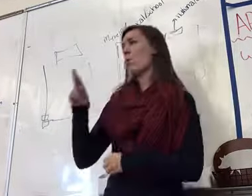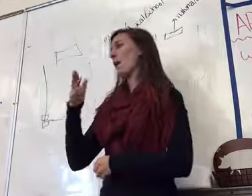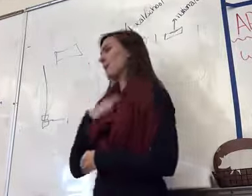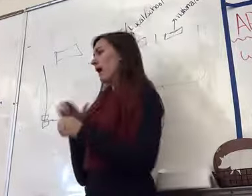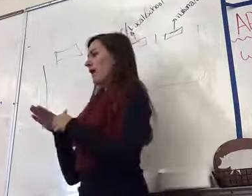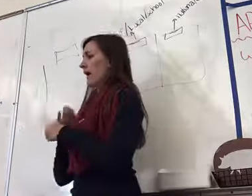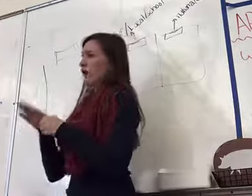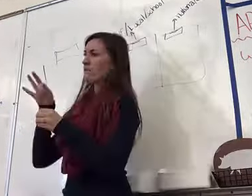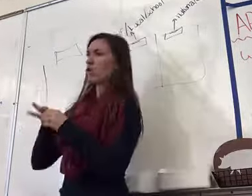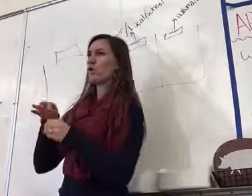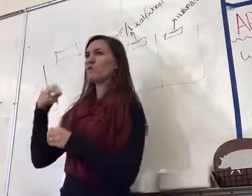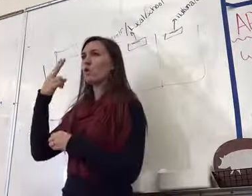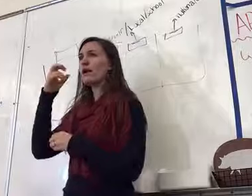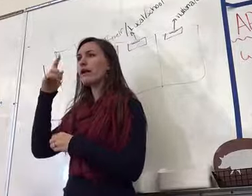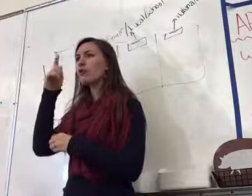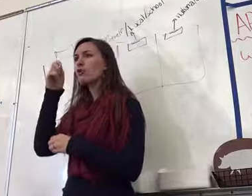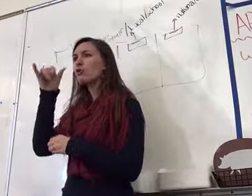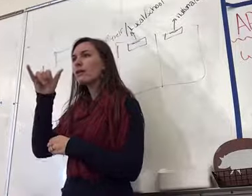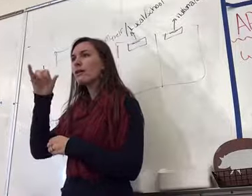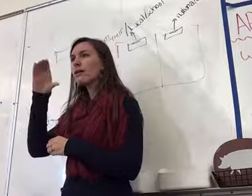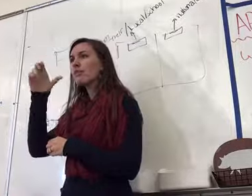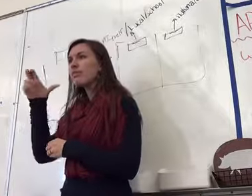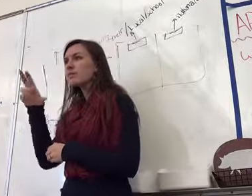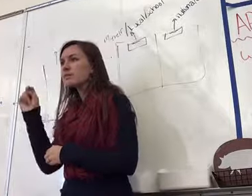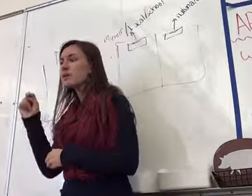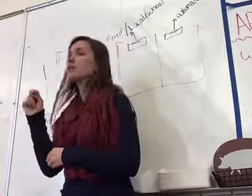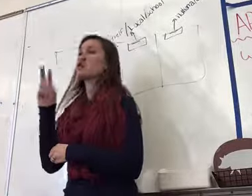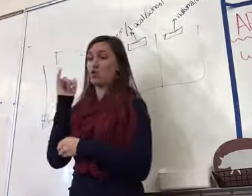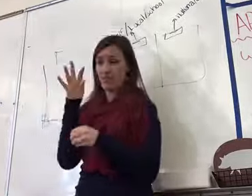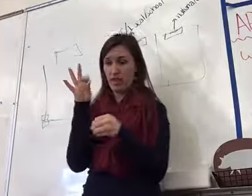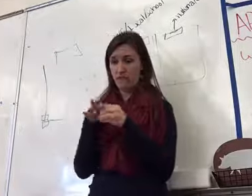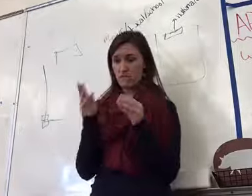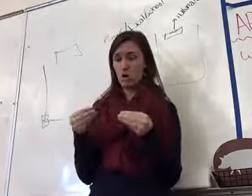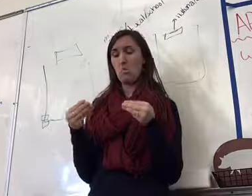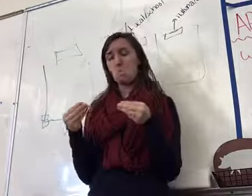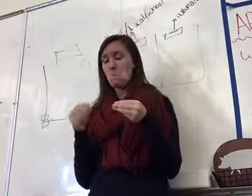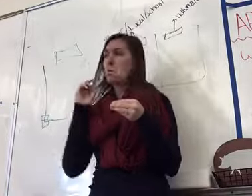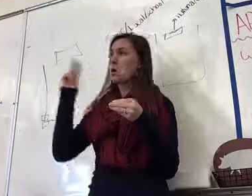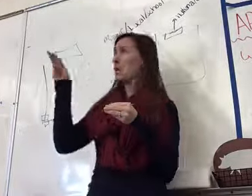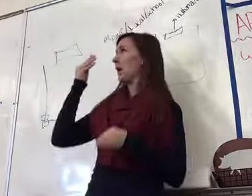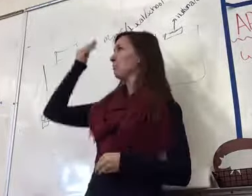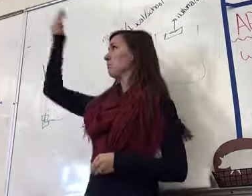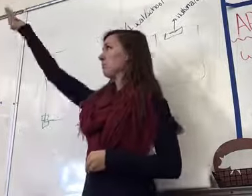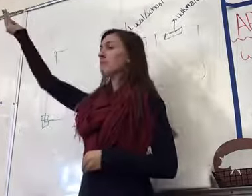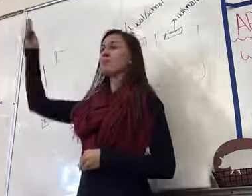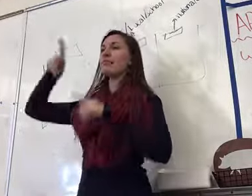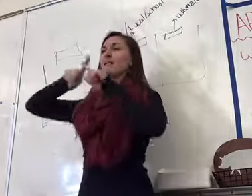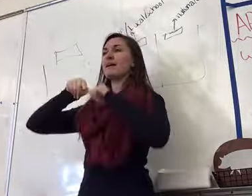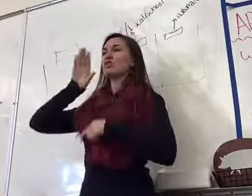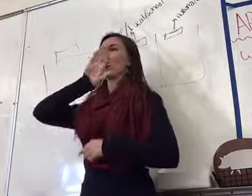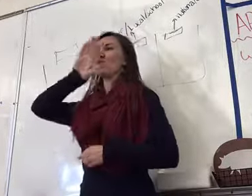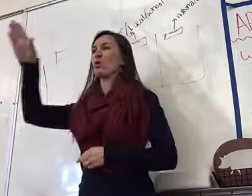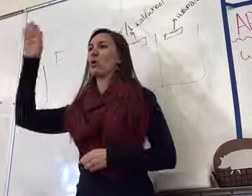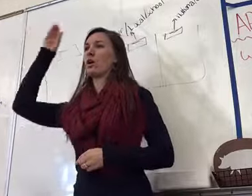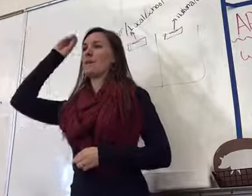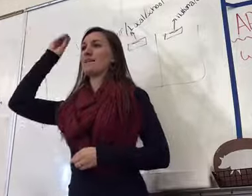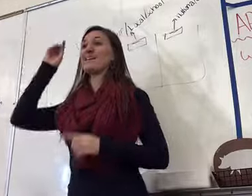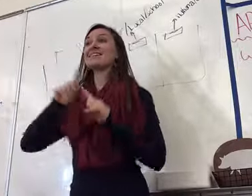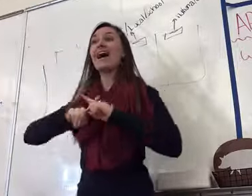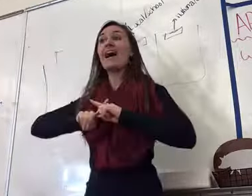Hillary Clinton. They then cast that vote 99% of the time based on your guys' opinions. However, they